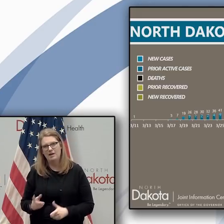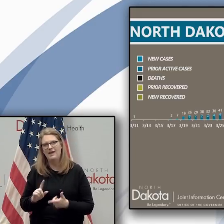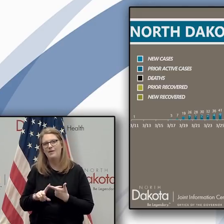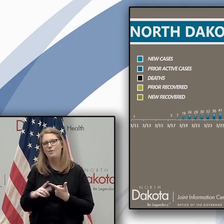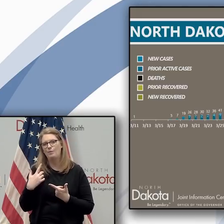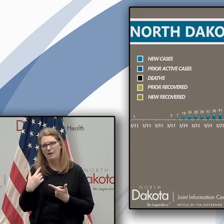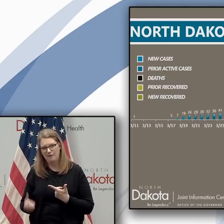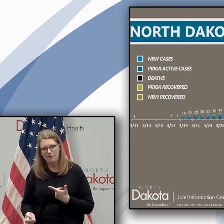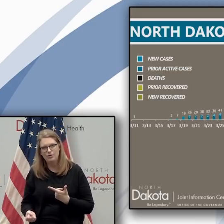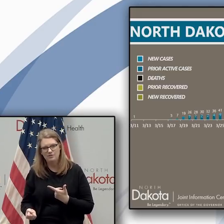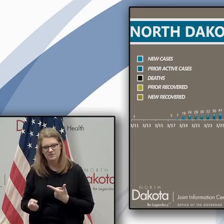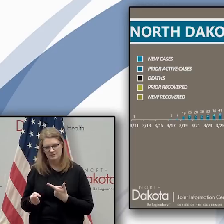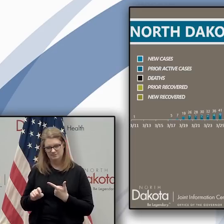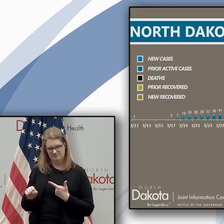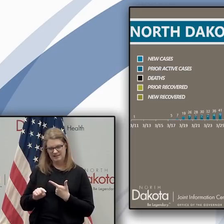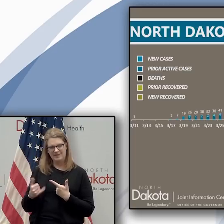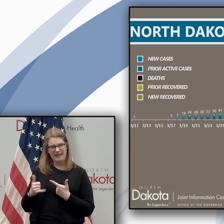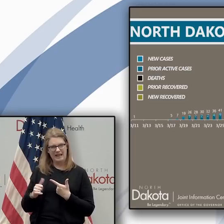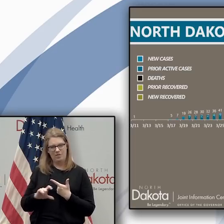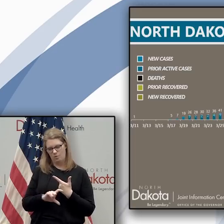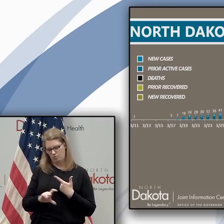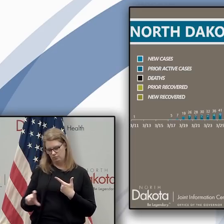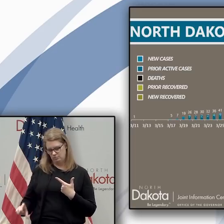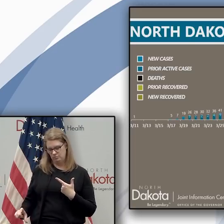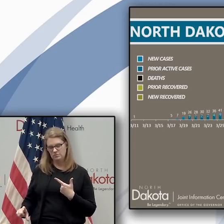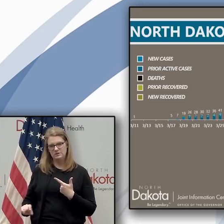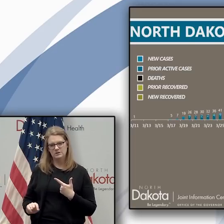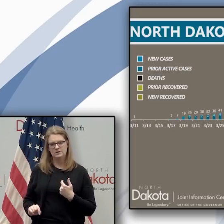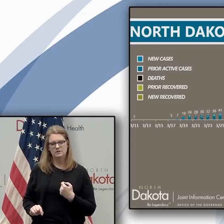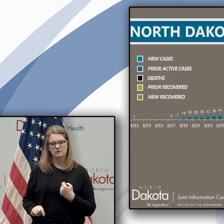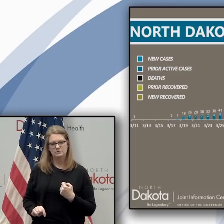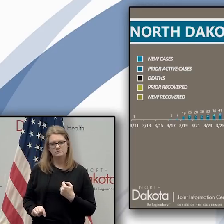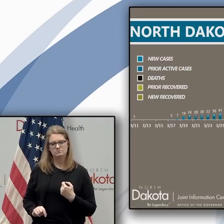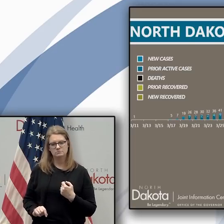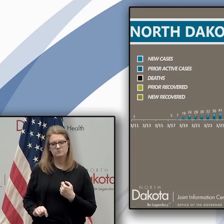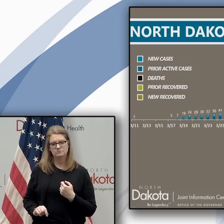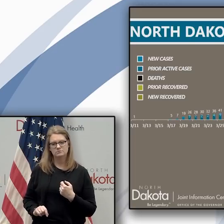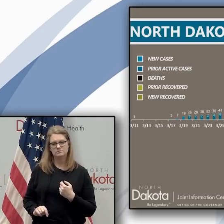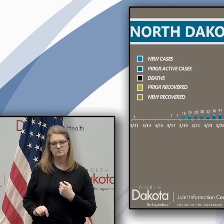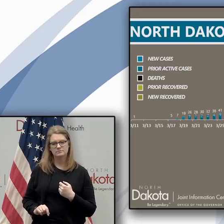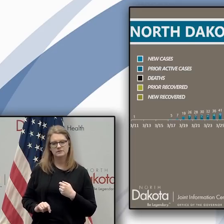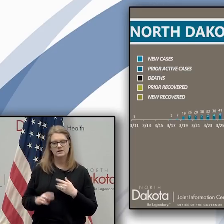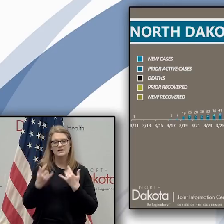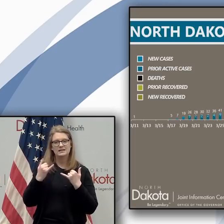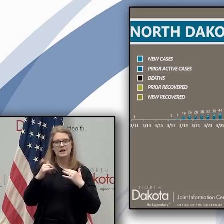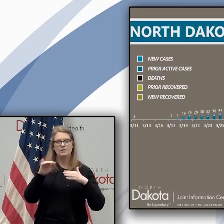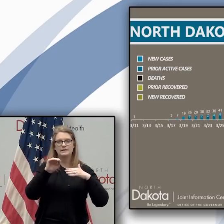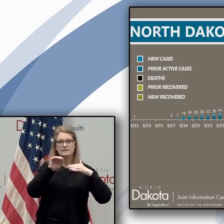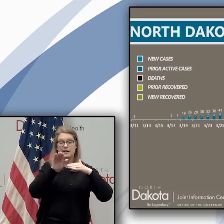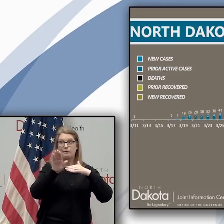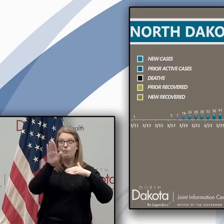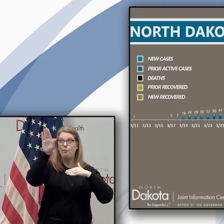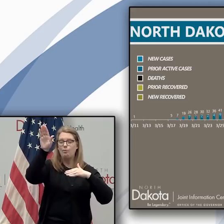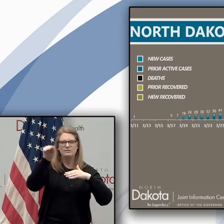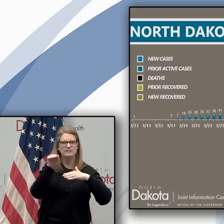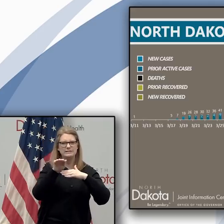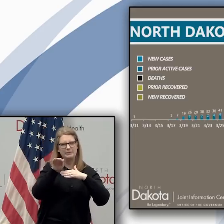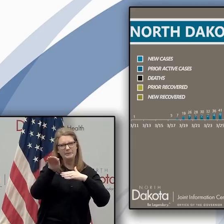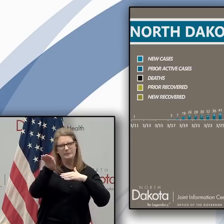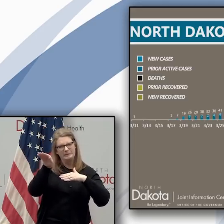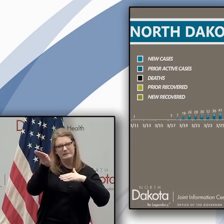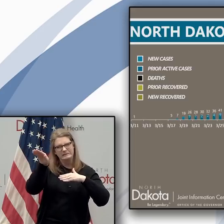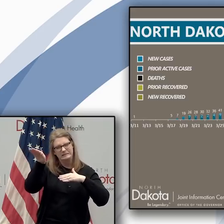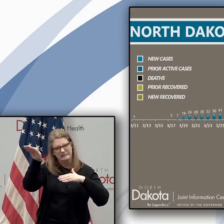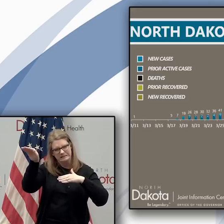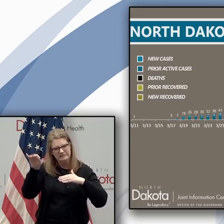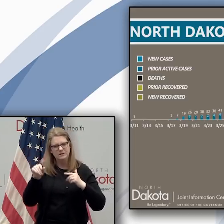have recovered. Again, you can see that we continue to climb, but not at a steep rate going forward. And when we